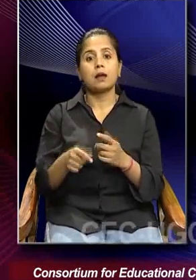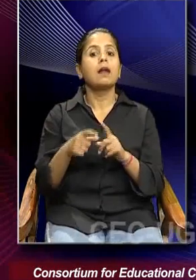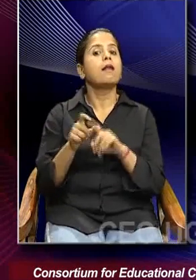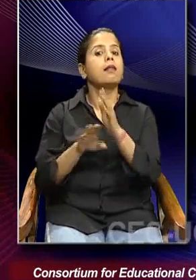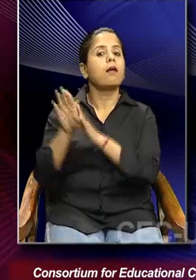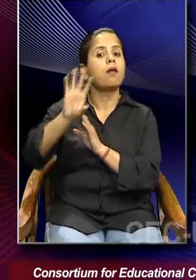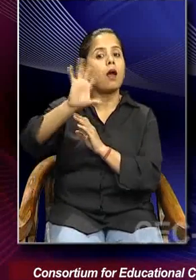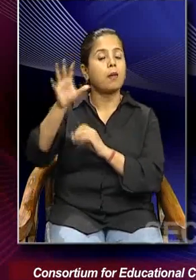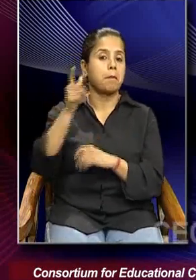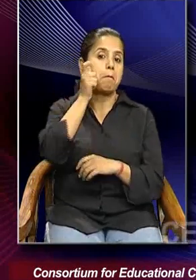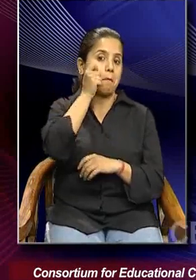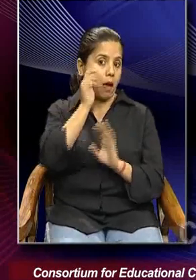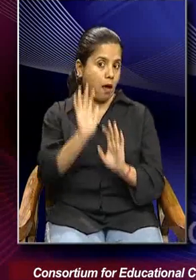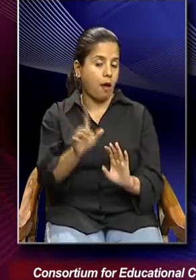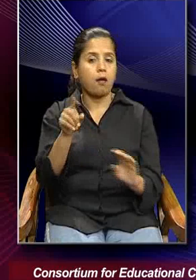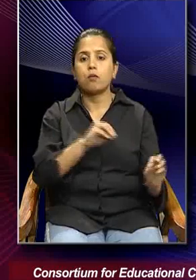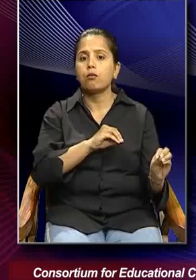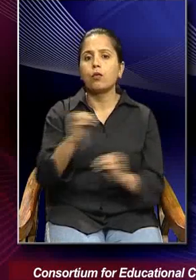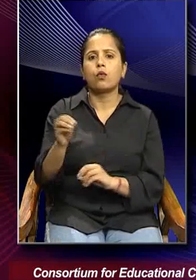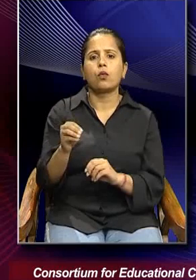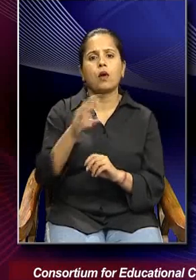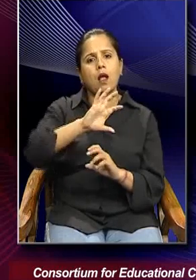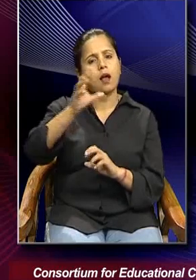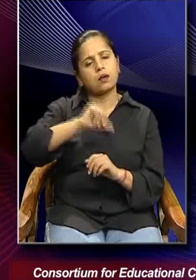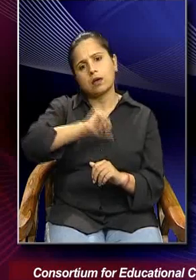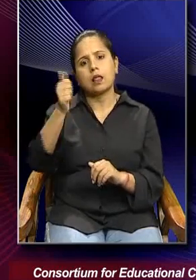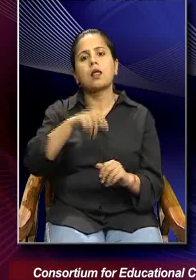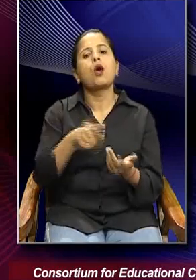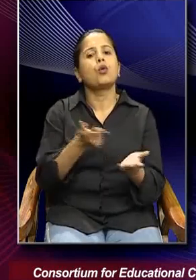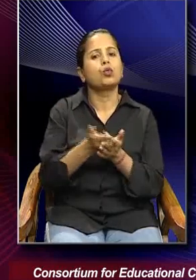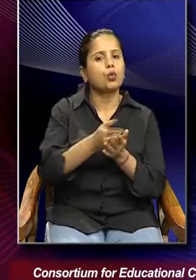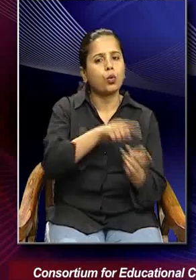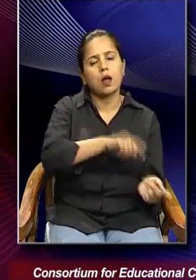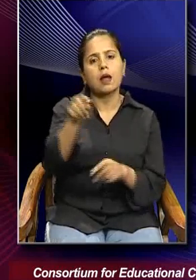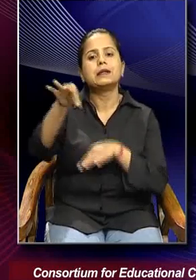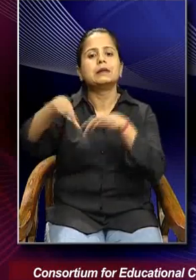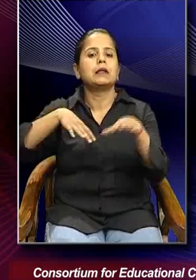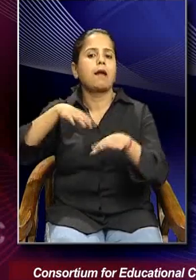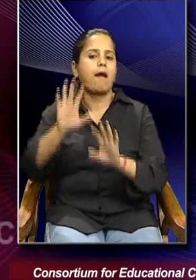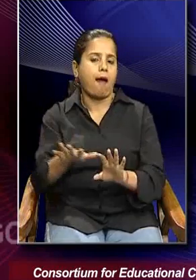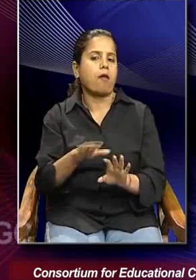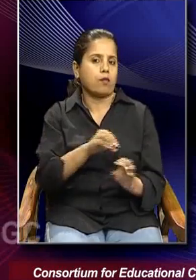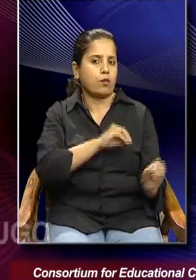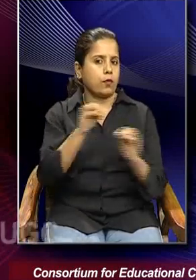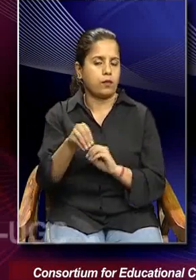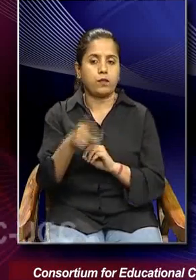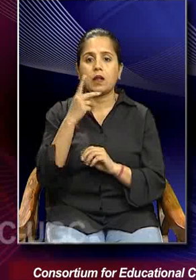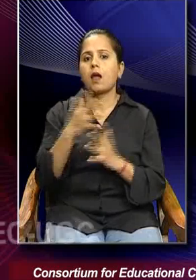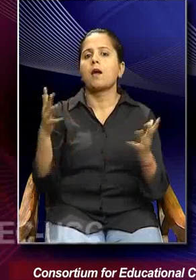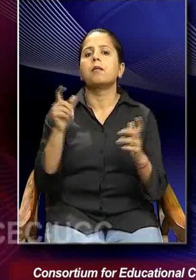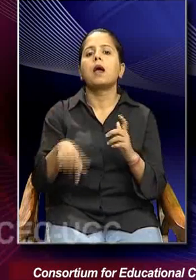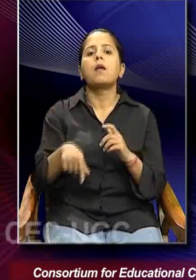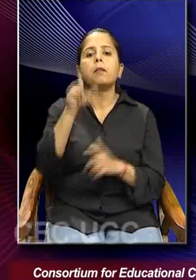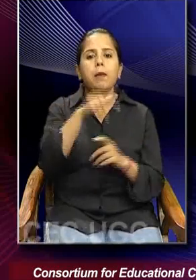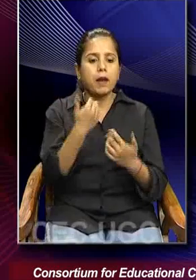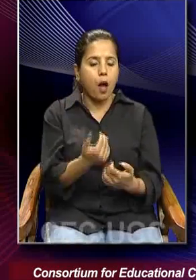context they are men, tend to move out from countryside, rural areas to the urban centers, so which creates a lack of labor